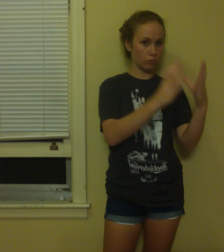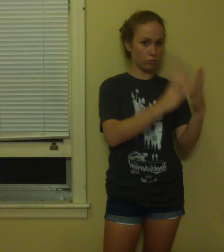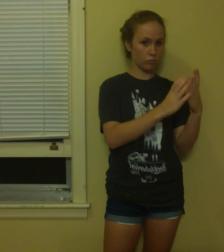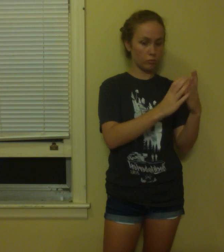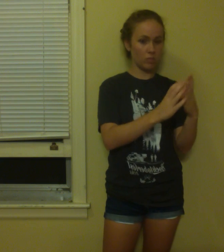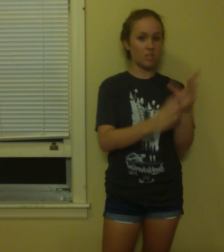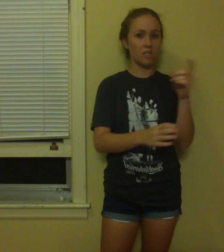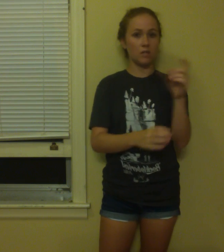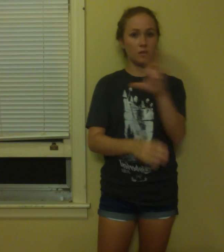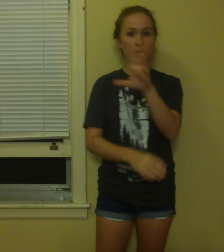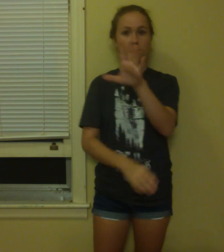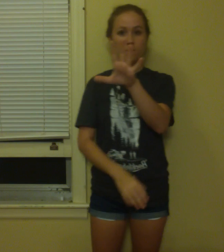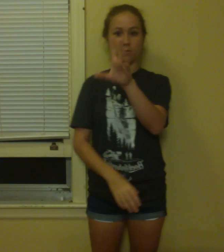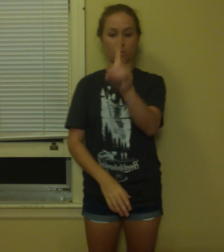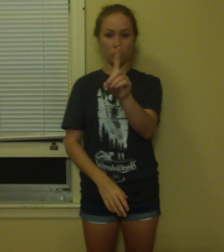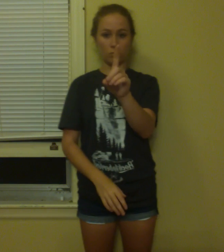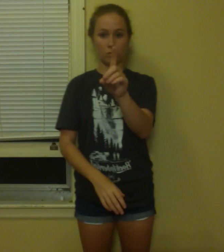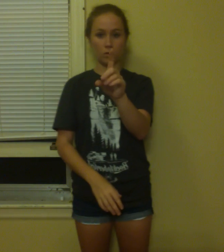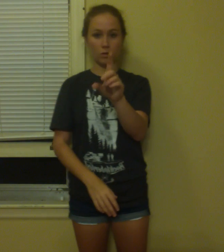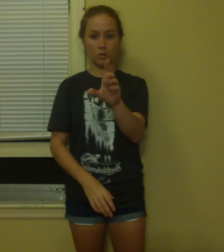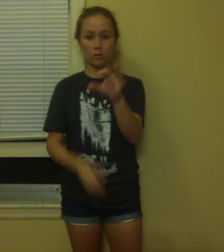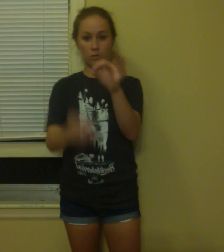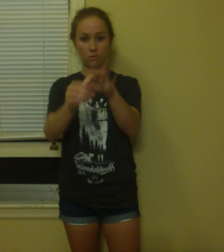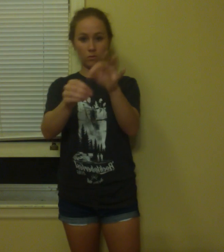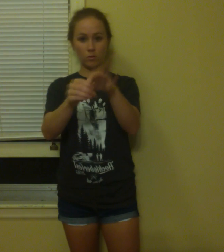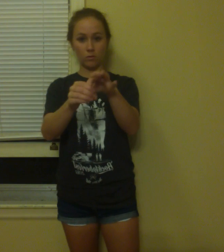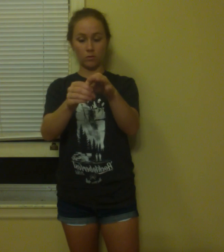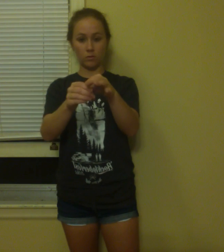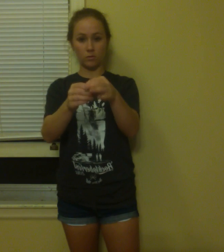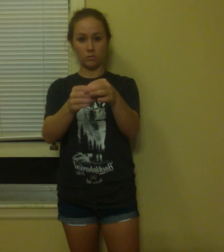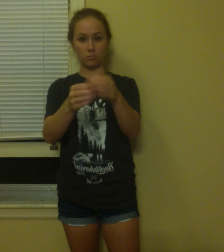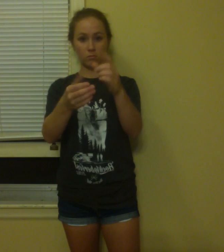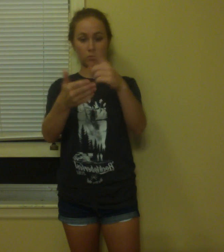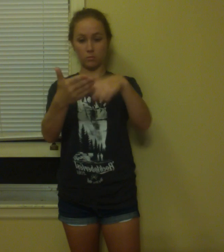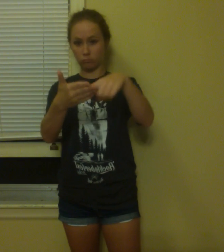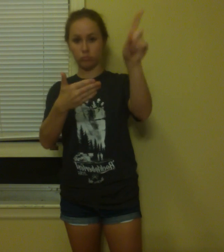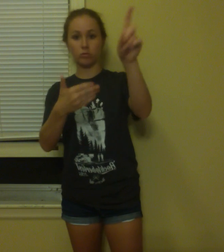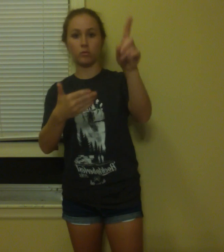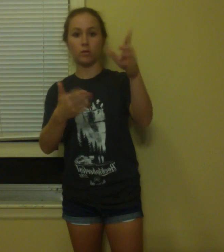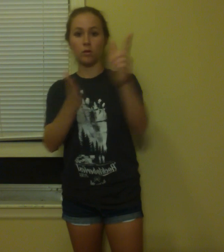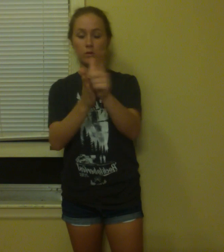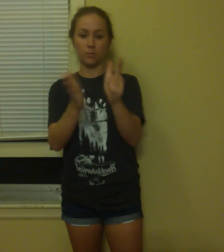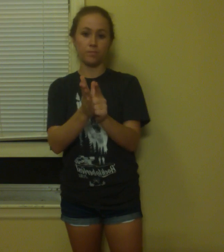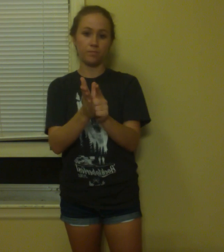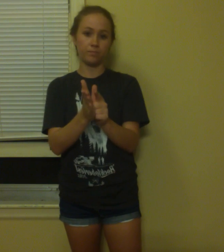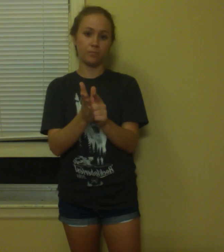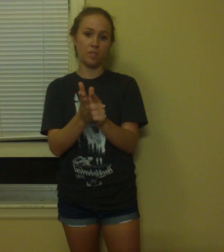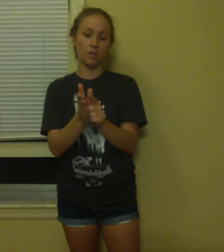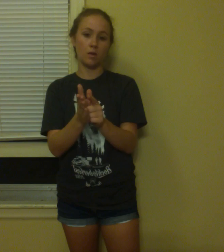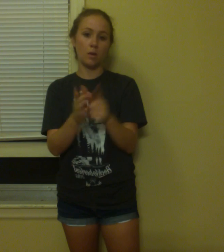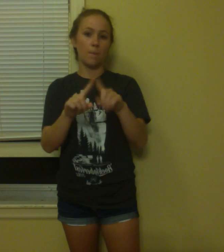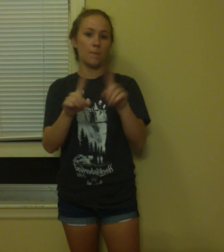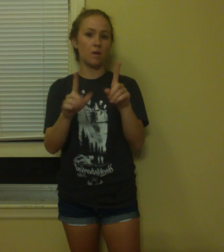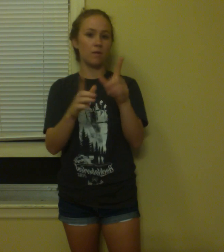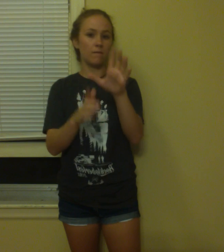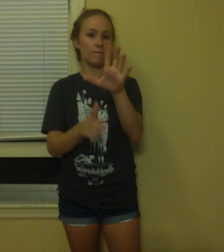in the Senate to pass anything, to pass a bill into law. But the idea is that 51 votes should not equal 100. It should